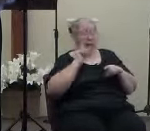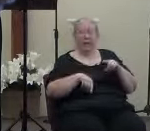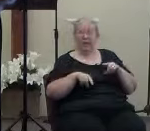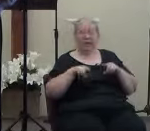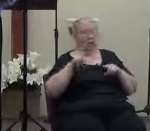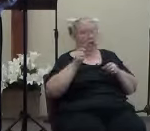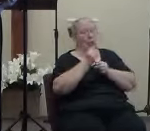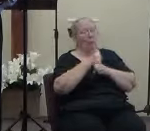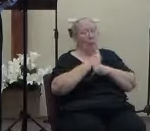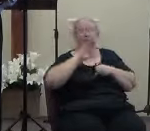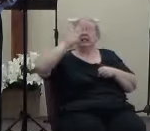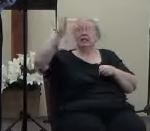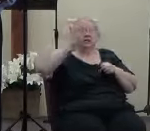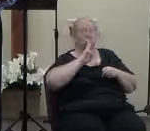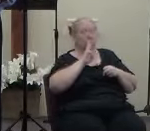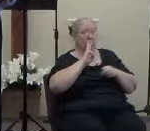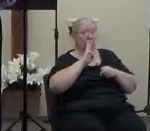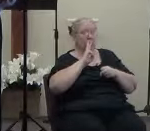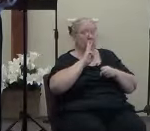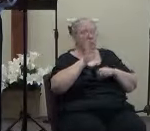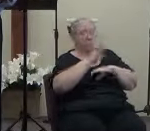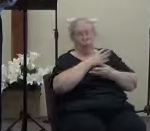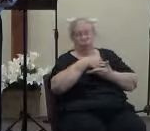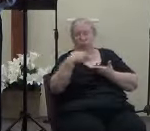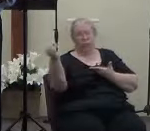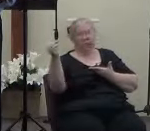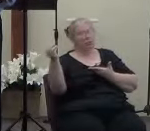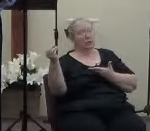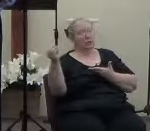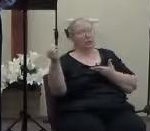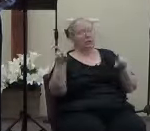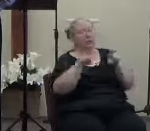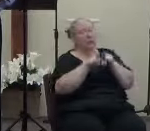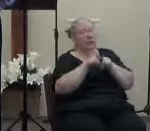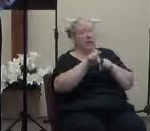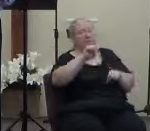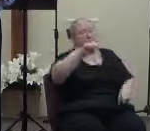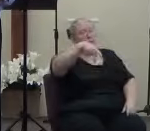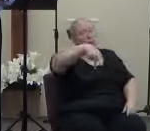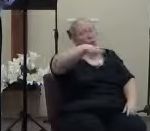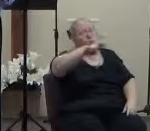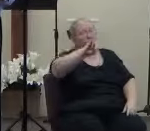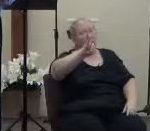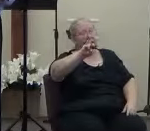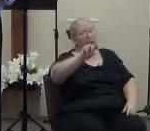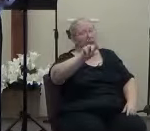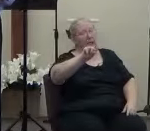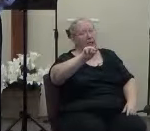Not even in a sun-scorched land. You'll be like a spring whose waters never fail.